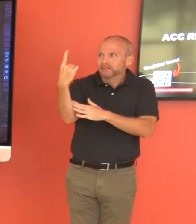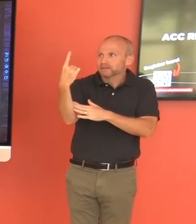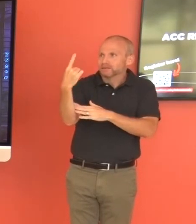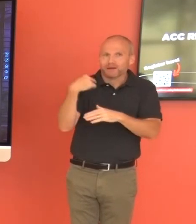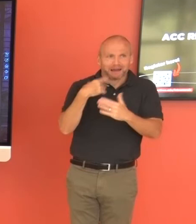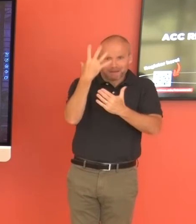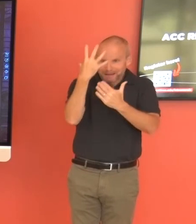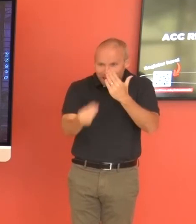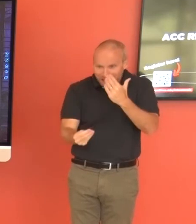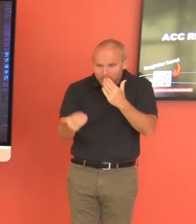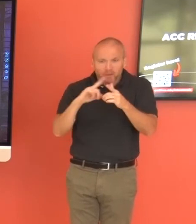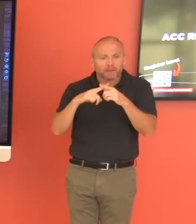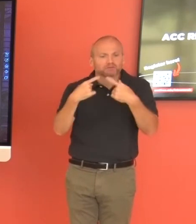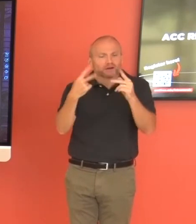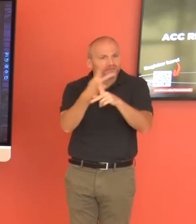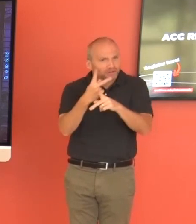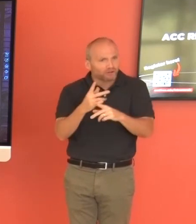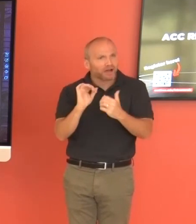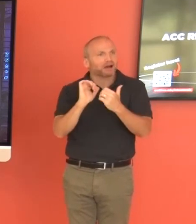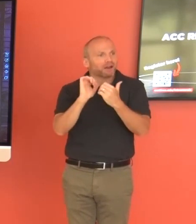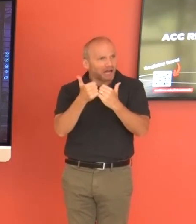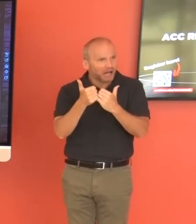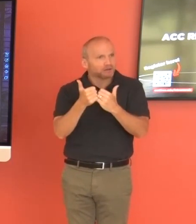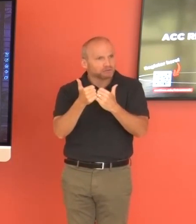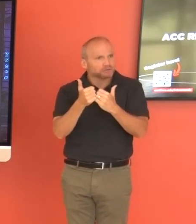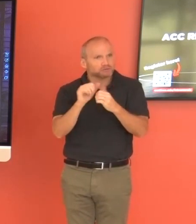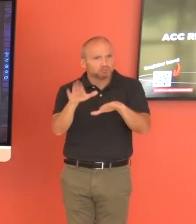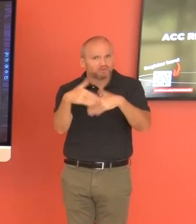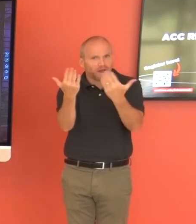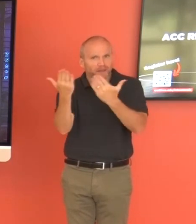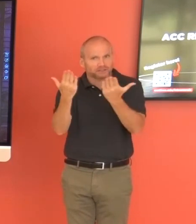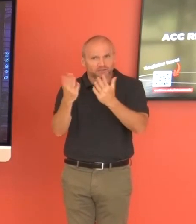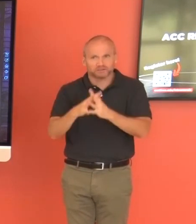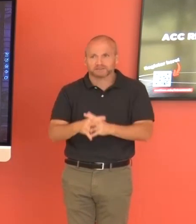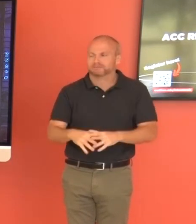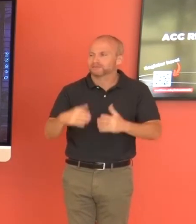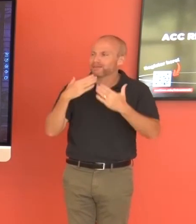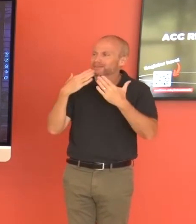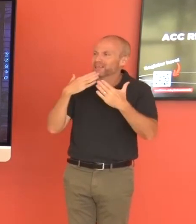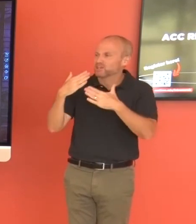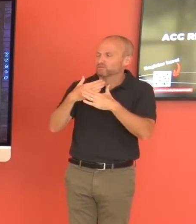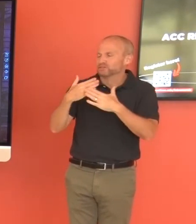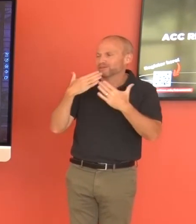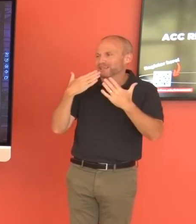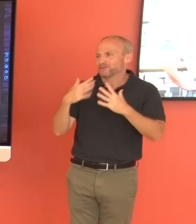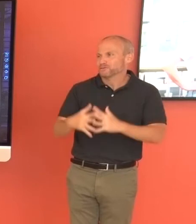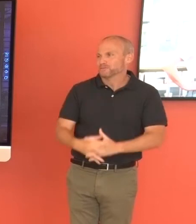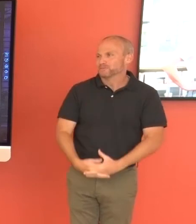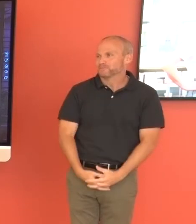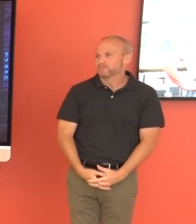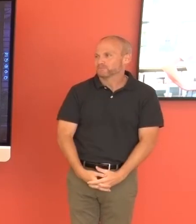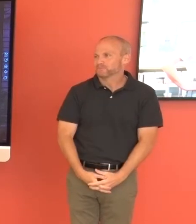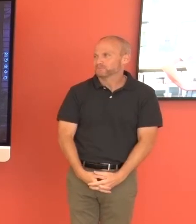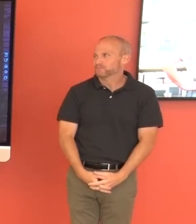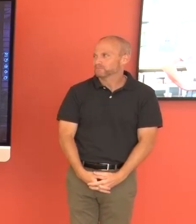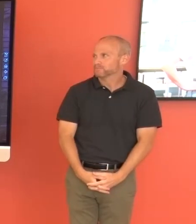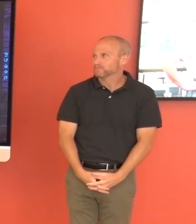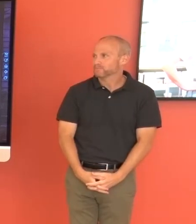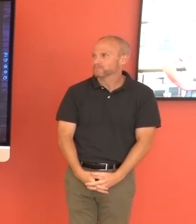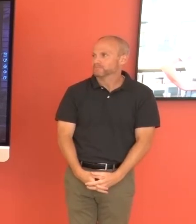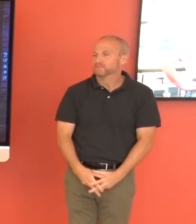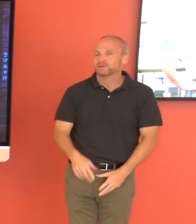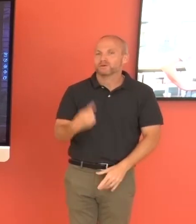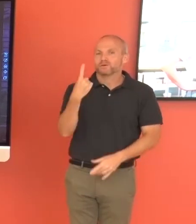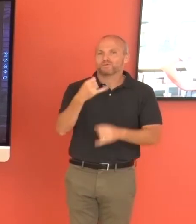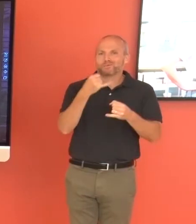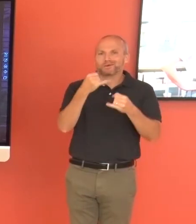gap, we'll try to figure out how to close the gap. Thank you for sharing. Yeah. Thank you. You know, one